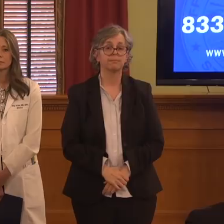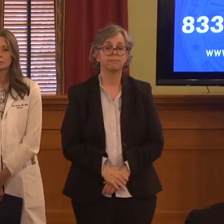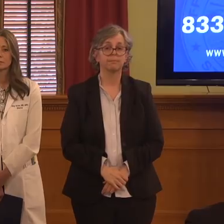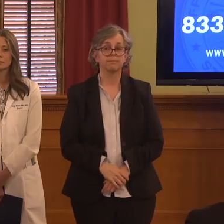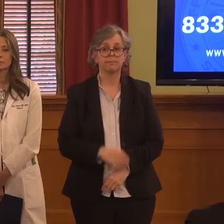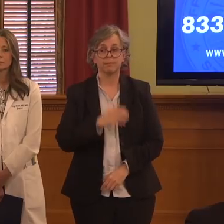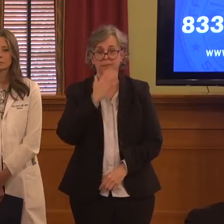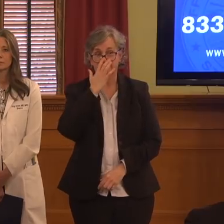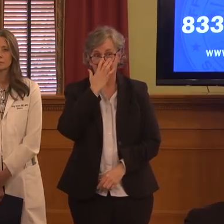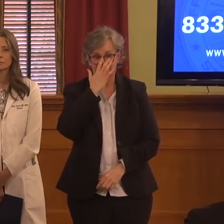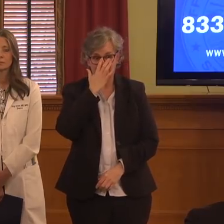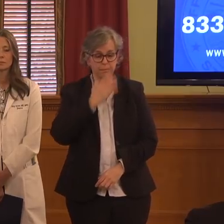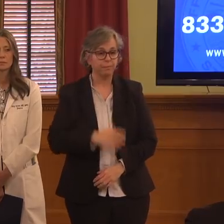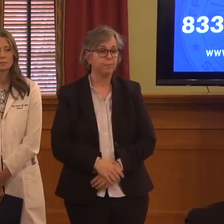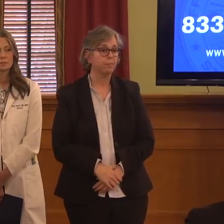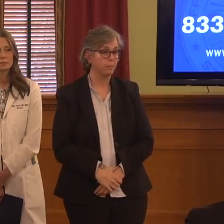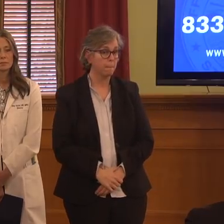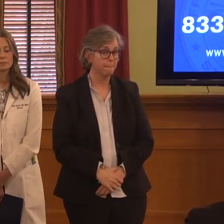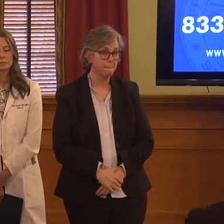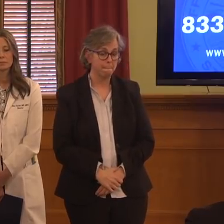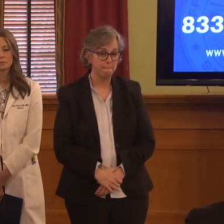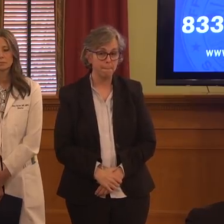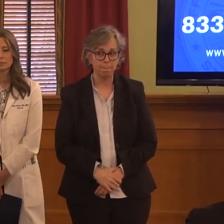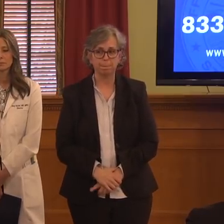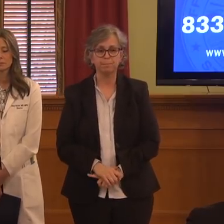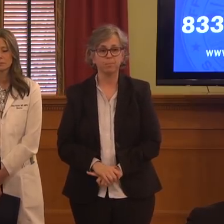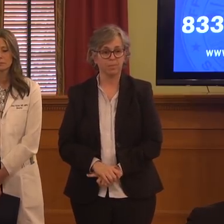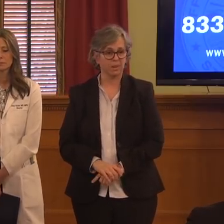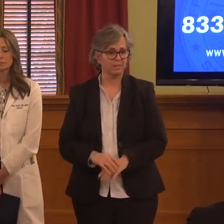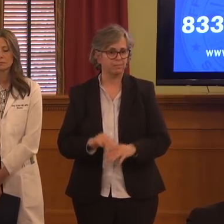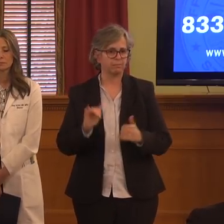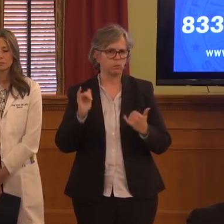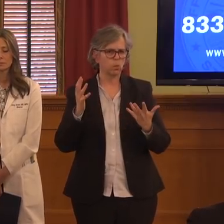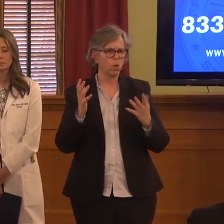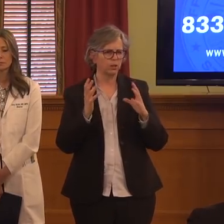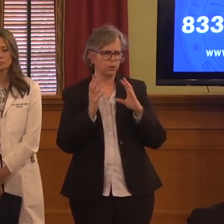Let me also announce